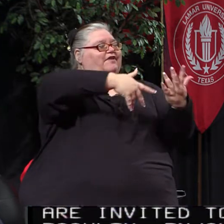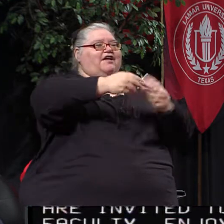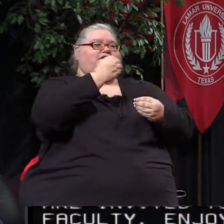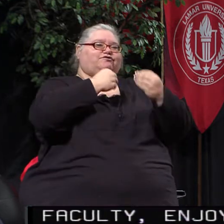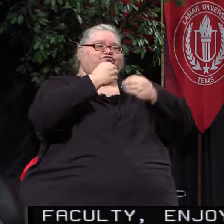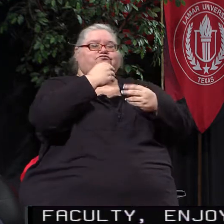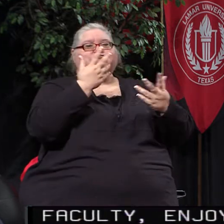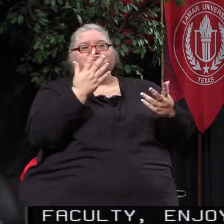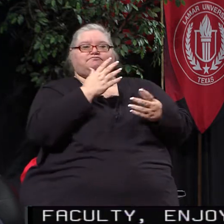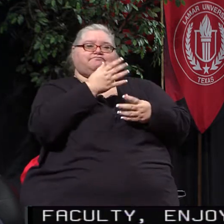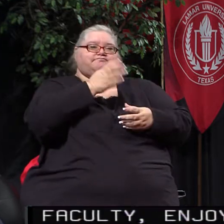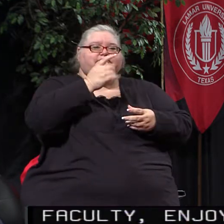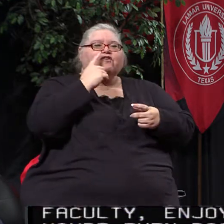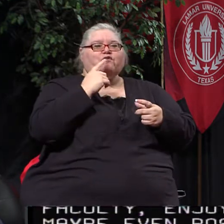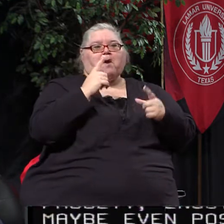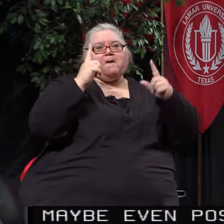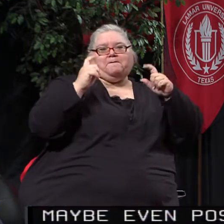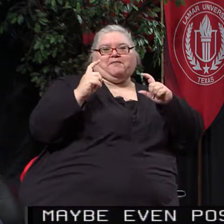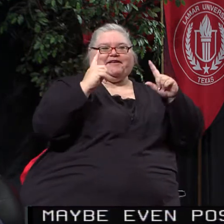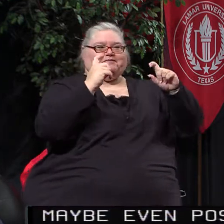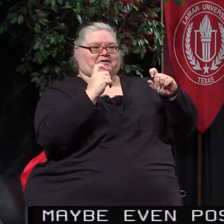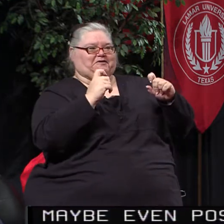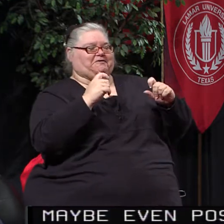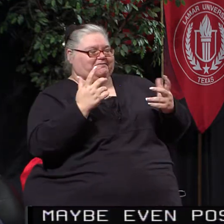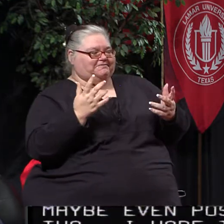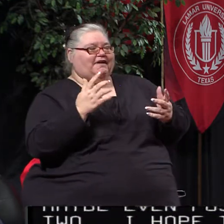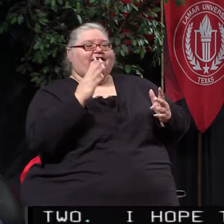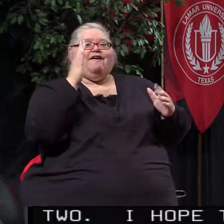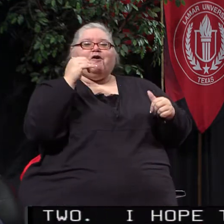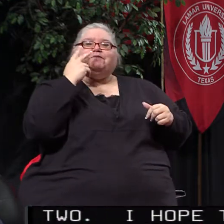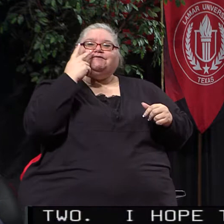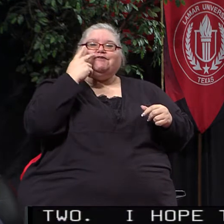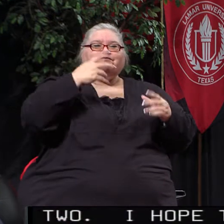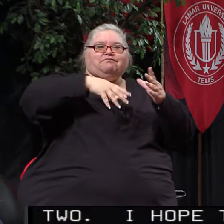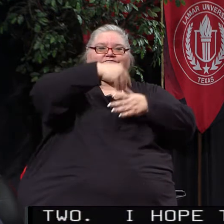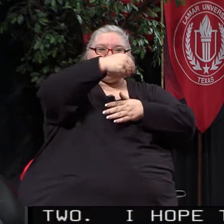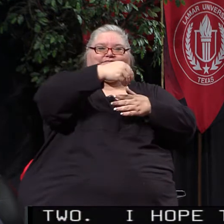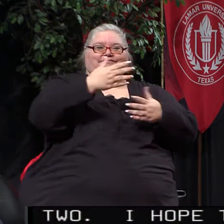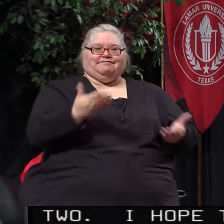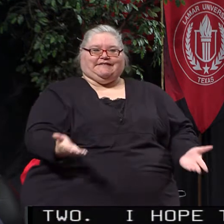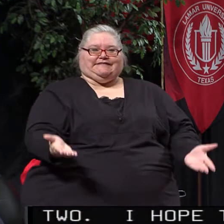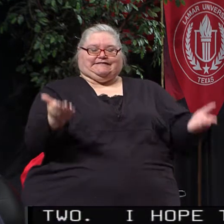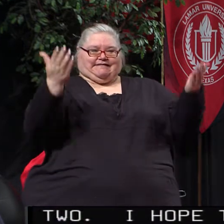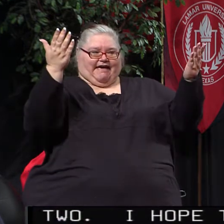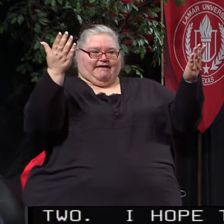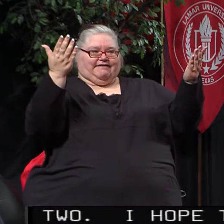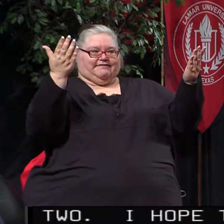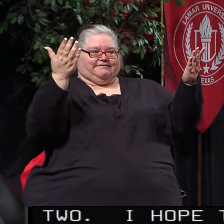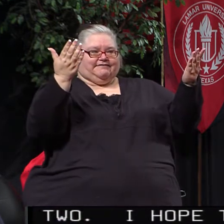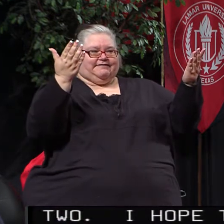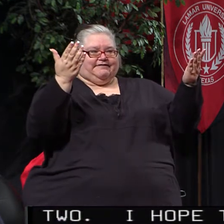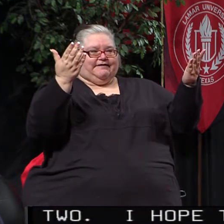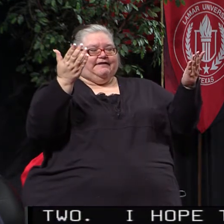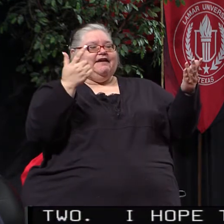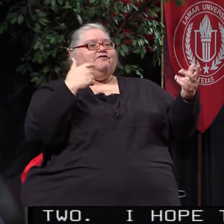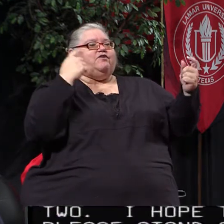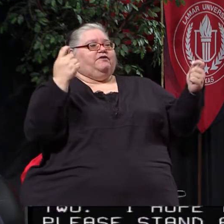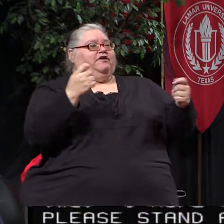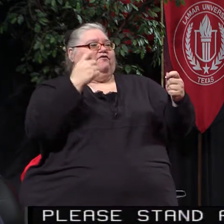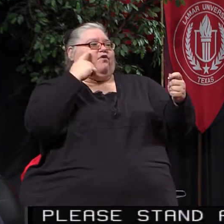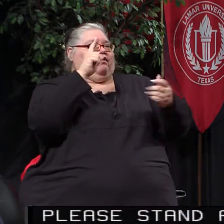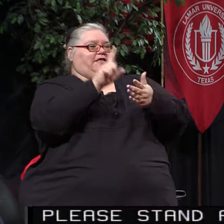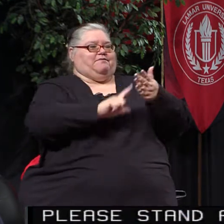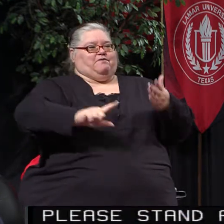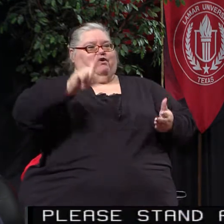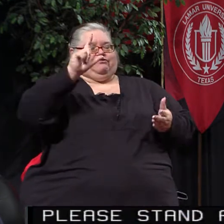and maybe even pose for a picture or two. I hope to see you there. Please stand and join Ms. Greshner for Lamar's